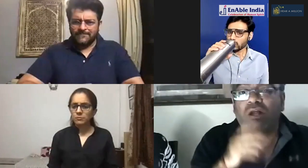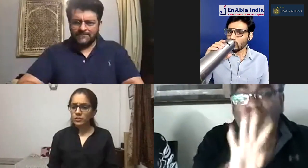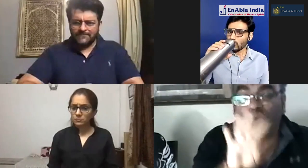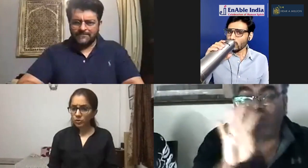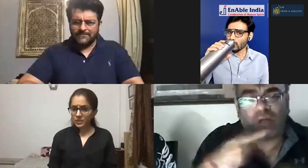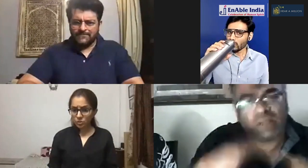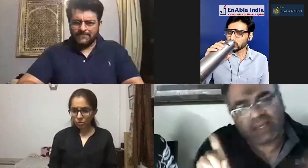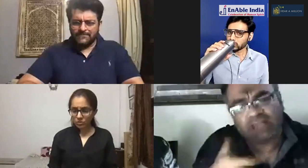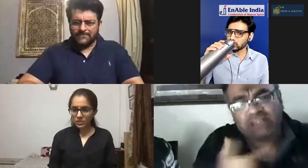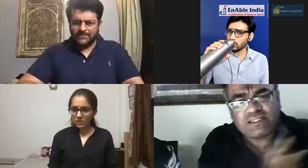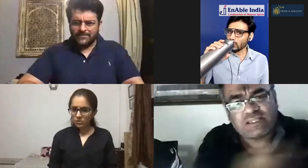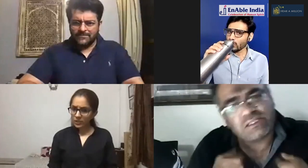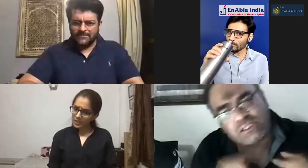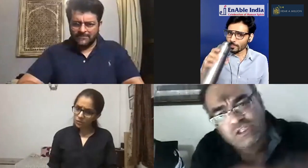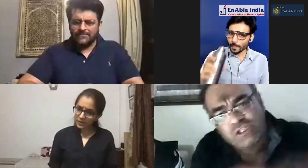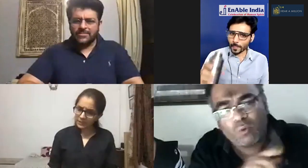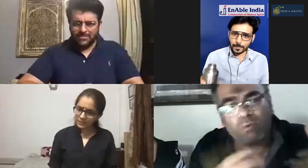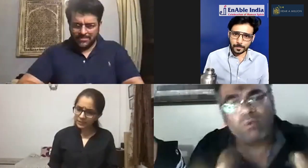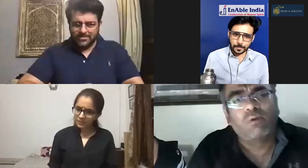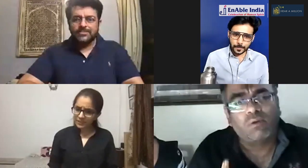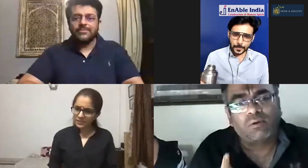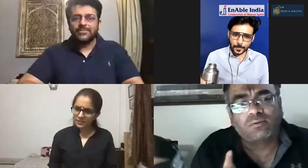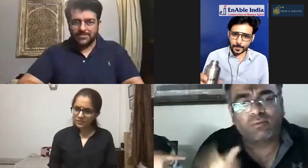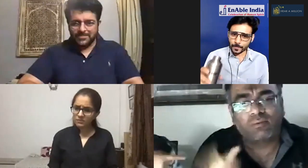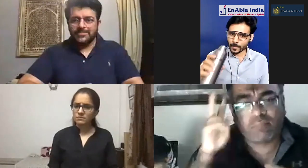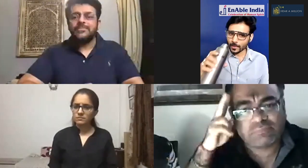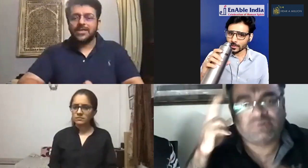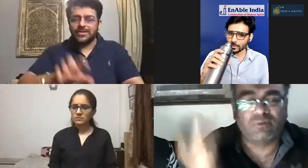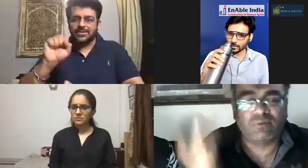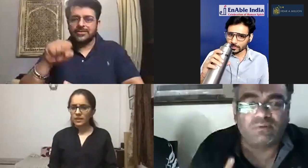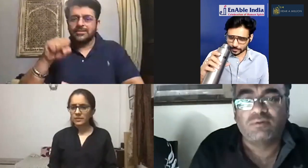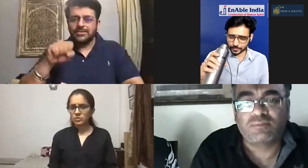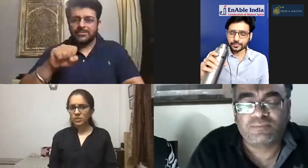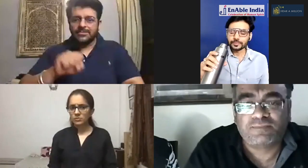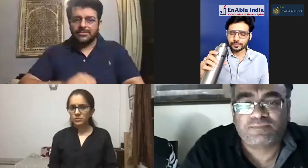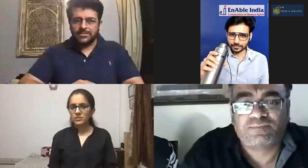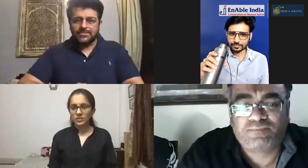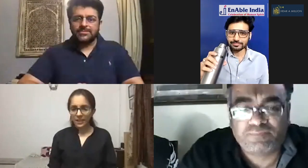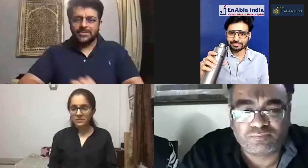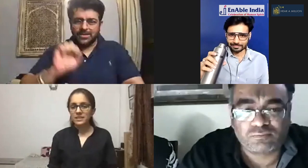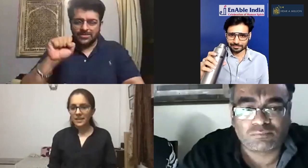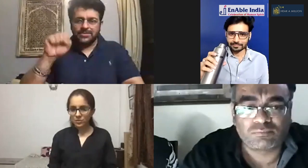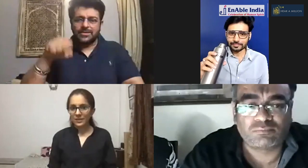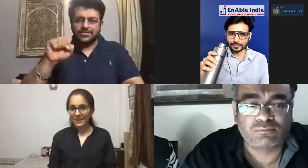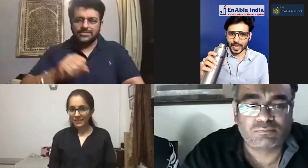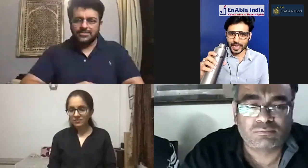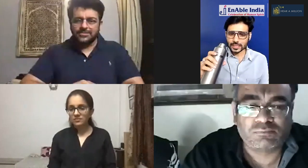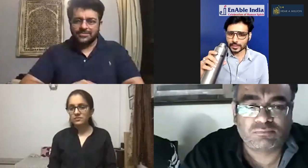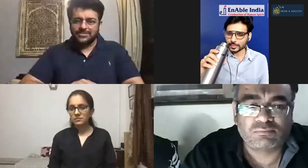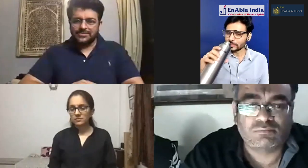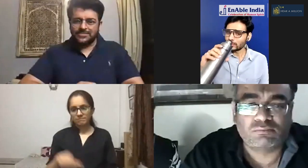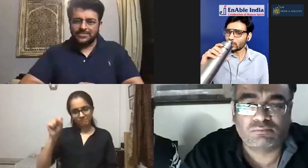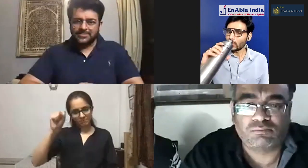I'm 44 years old. So can I go ahead and take the vaccine? I'm just doubtful. Dr. Alam is saying yes, you can.